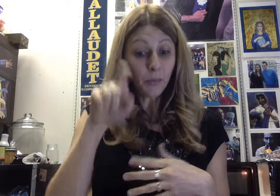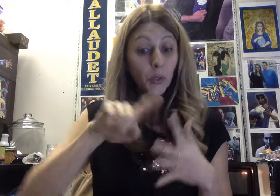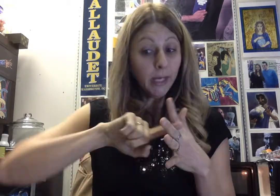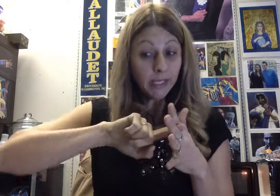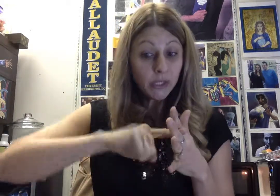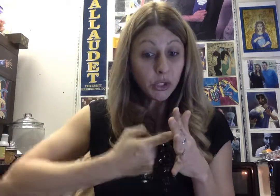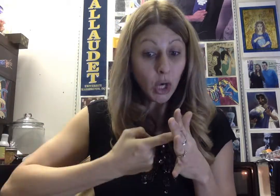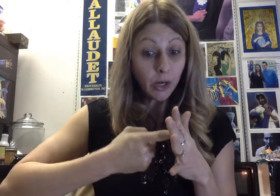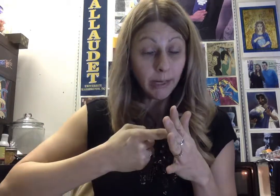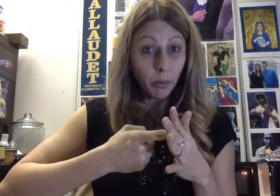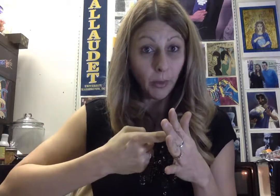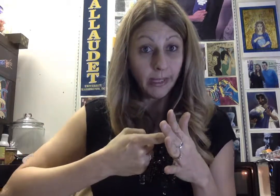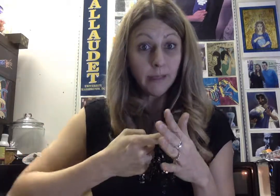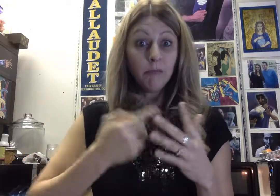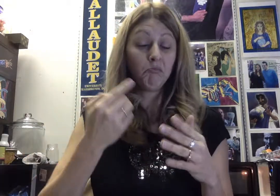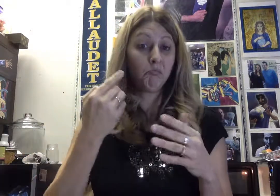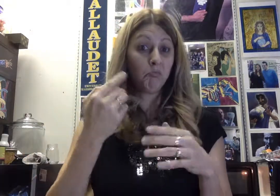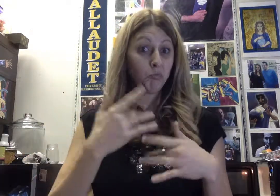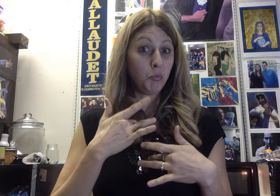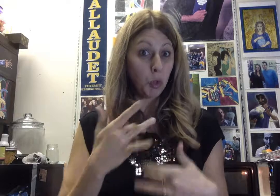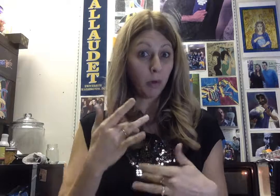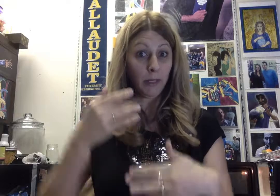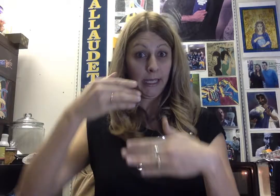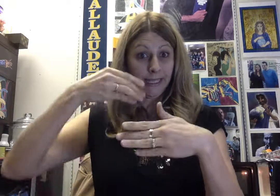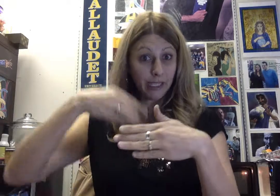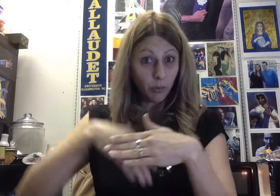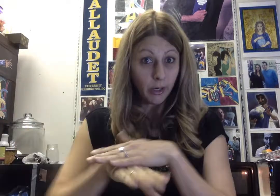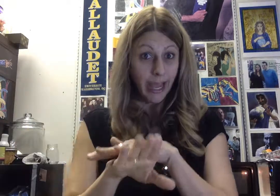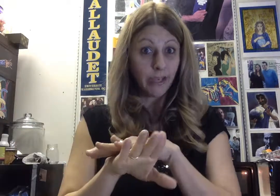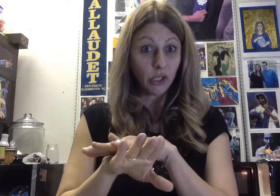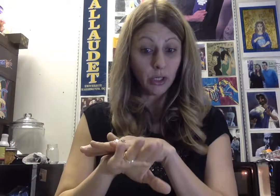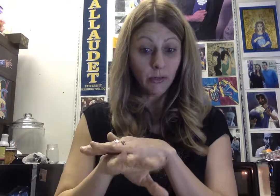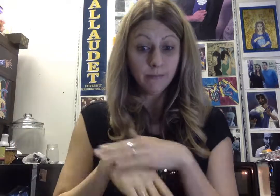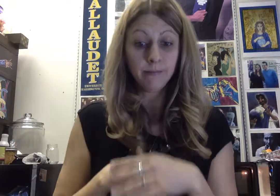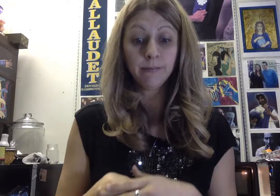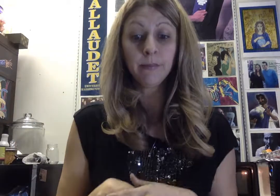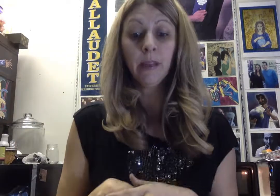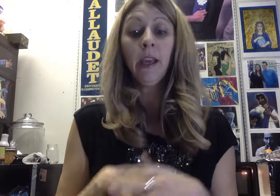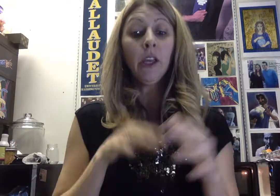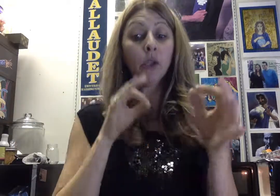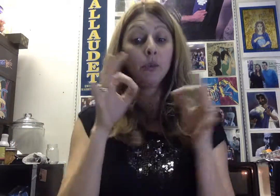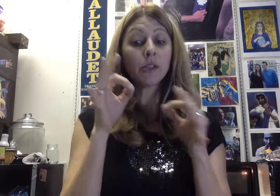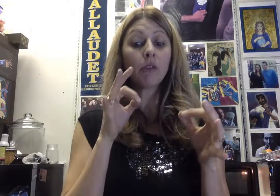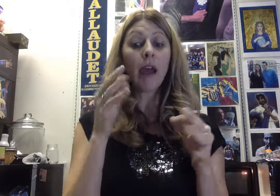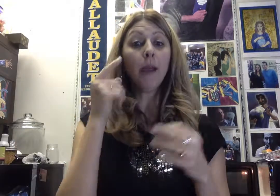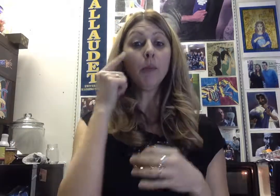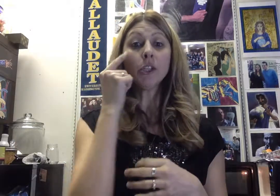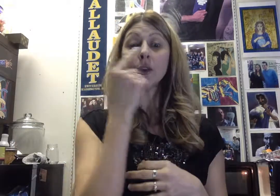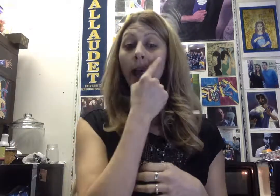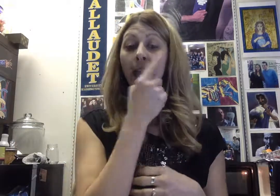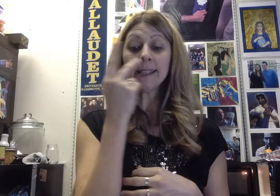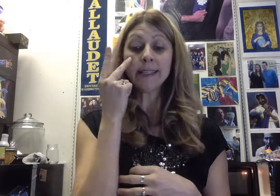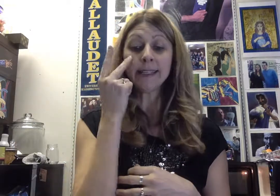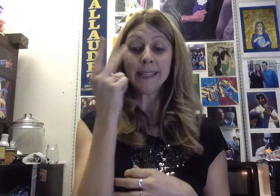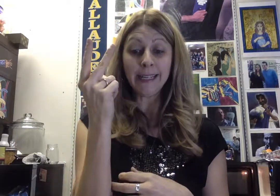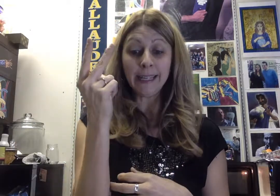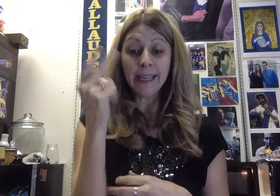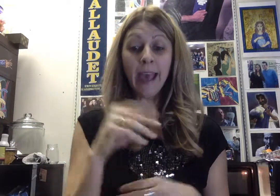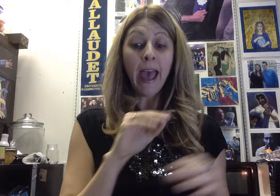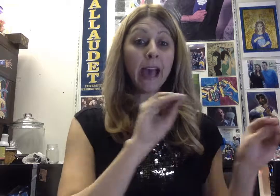You need a starting point. Normally, it's the word enter. You describe what your eyes see as